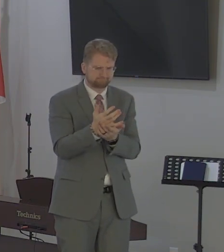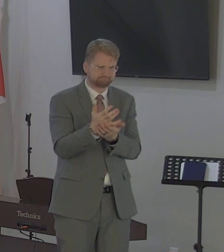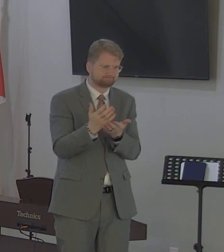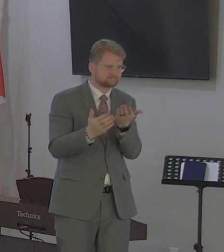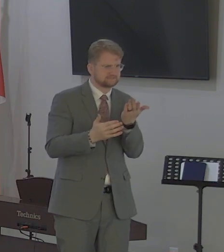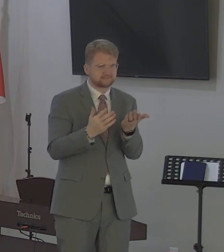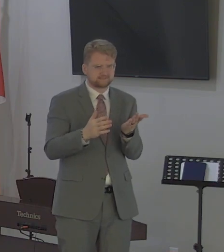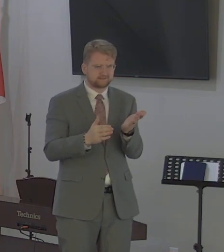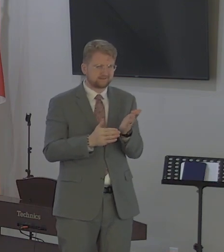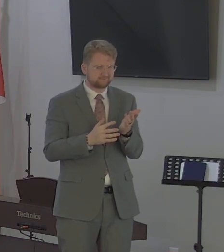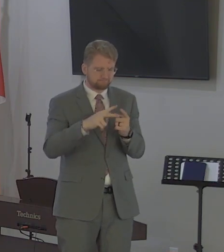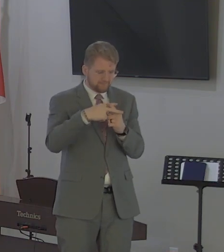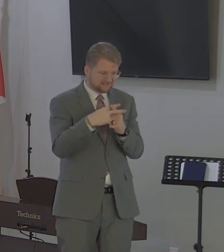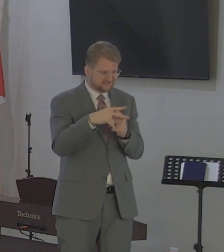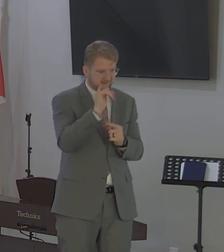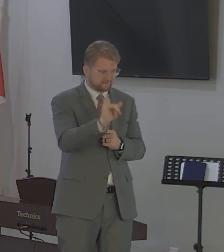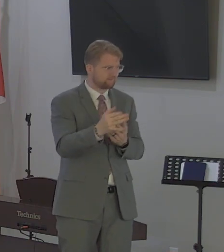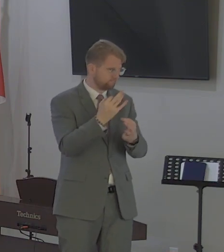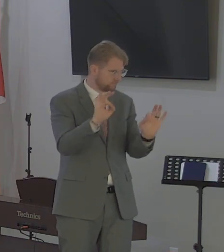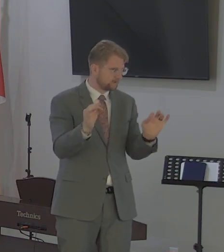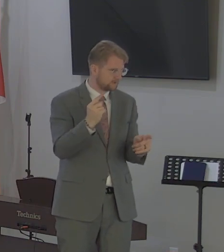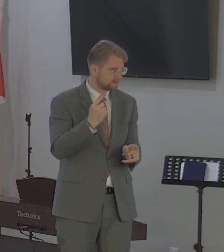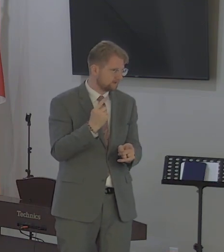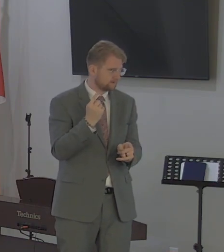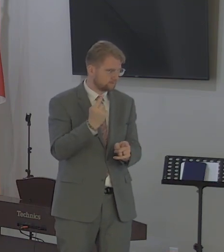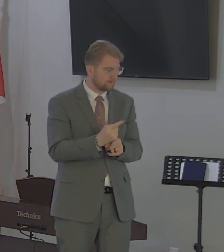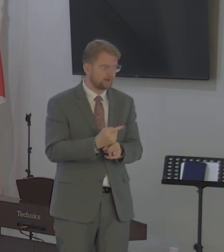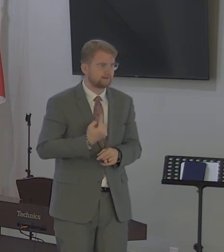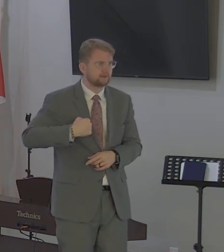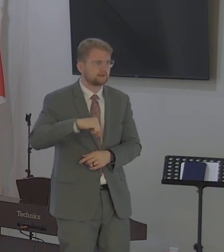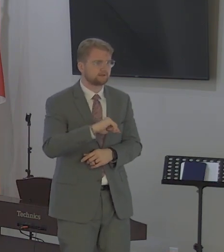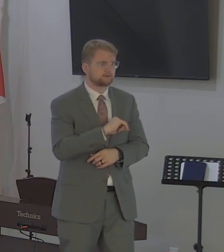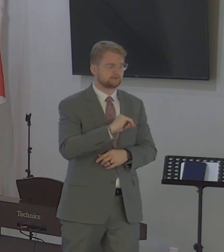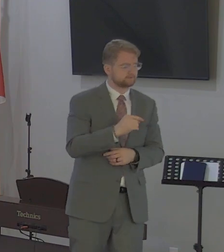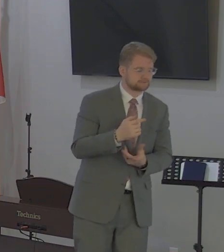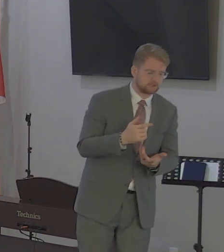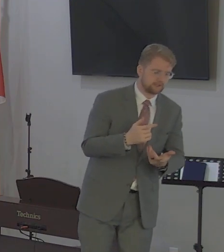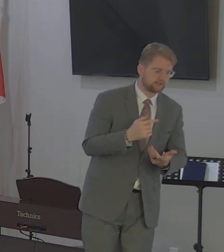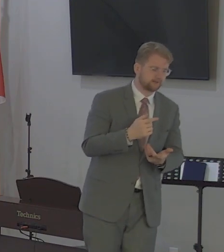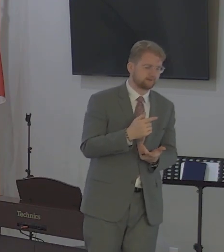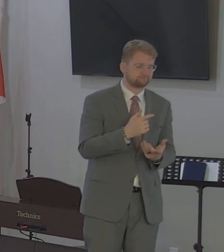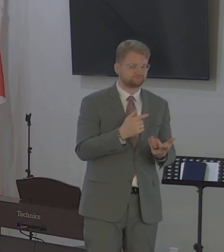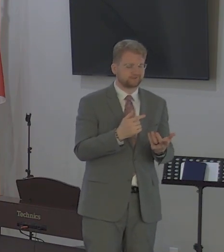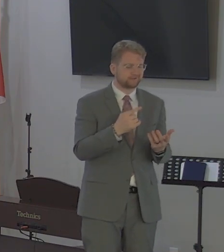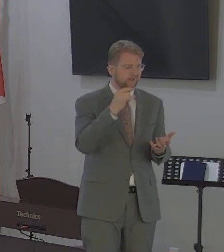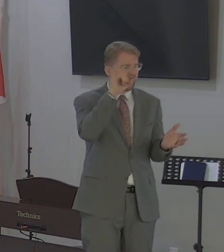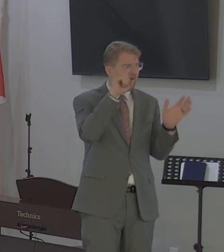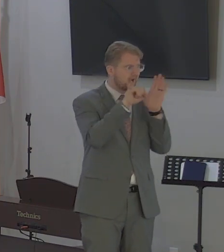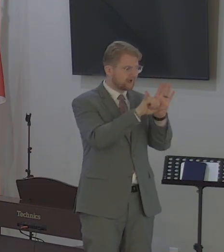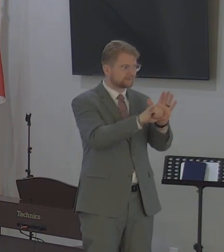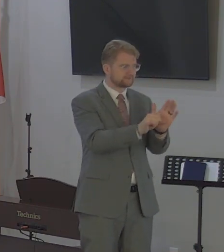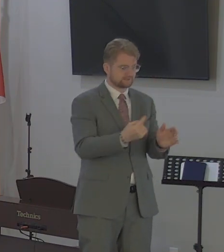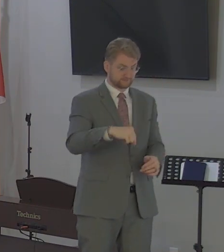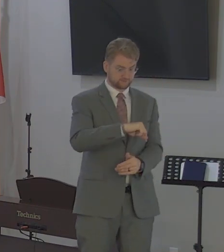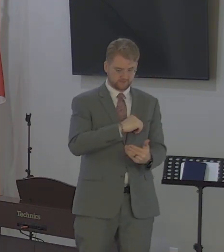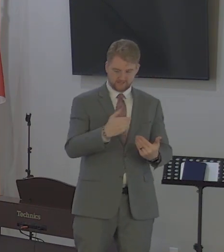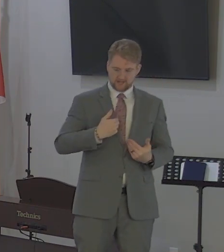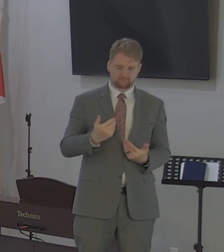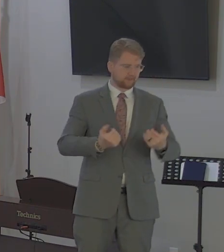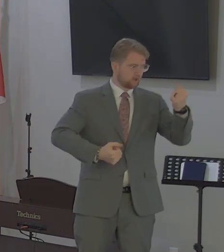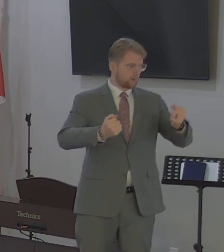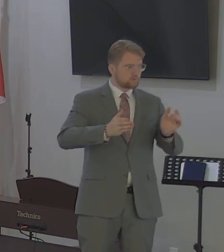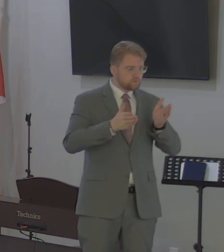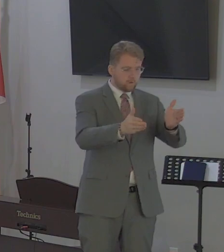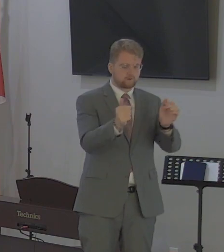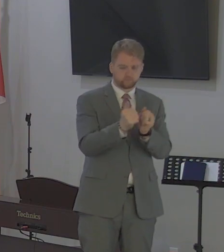ditch on the right. There's a ditch in the left. And we want to just remain in that middle so we don't fall in the ditch to the right or fall in the ditch to the left. So we have